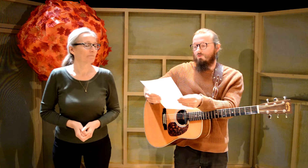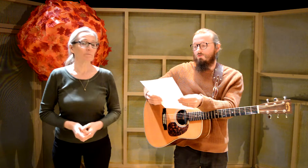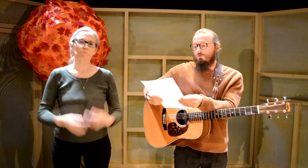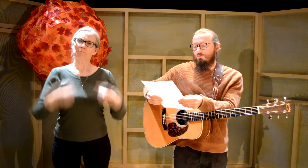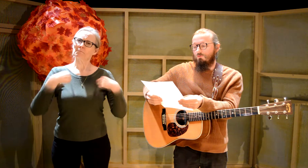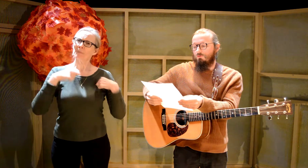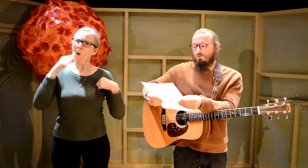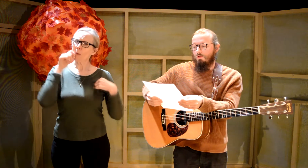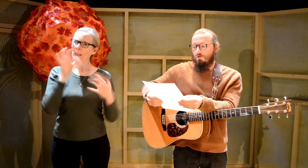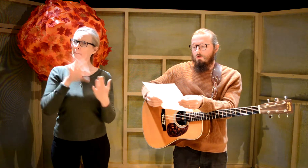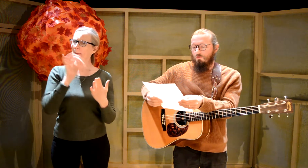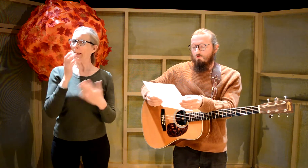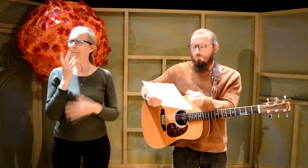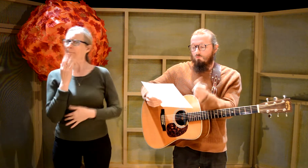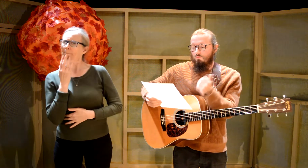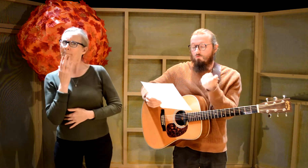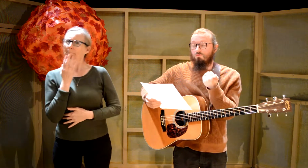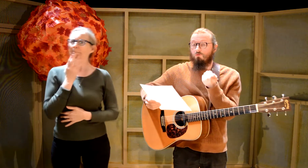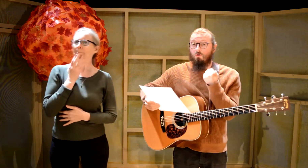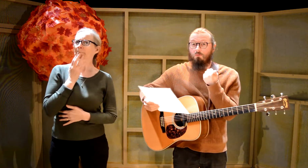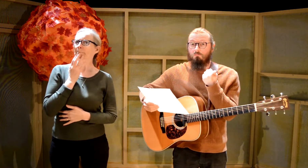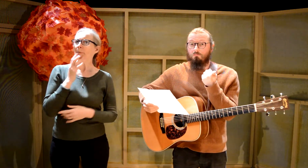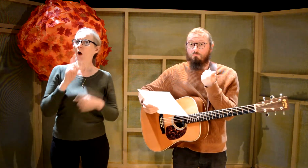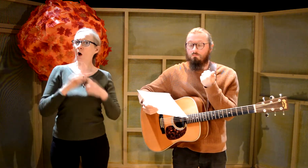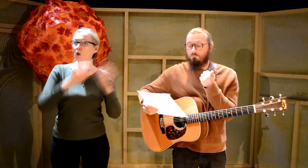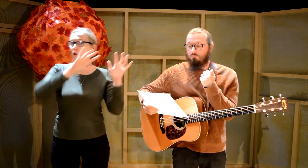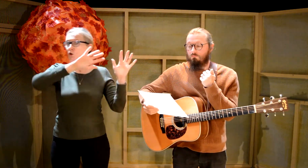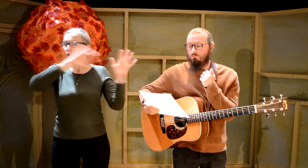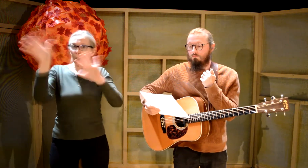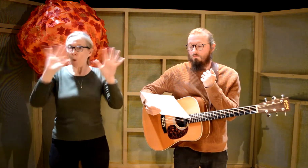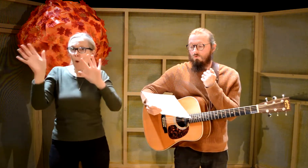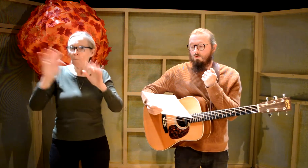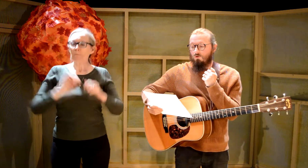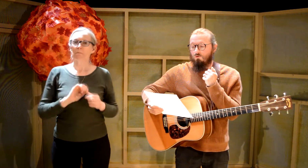I'm going to use storm,